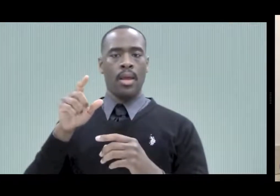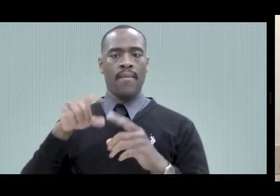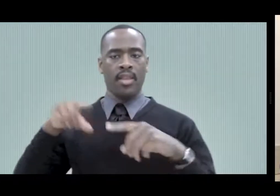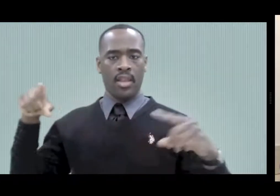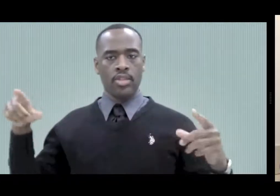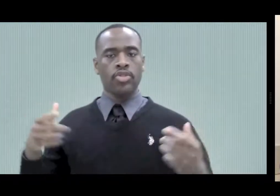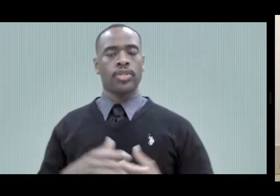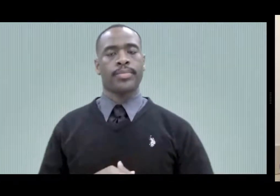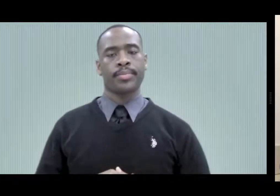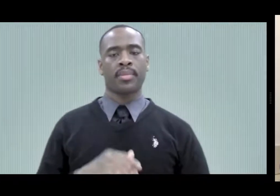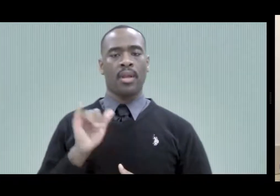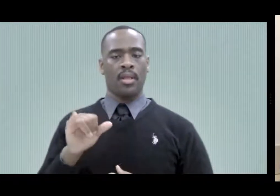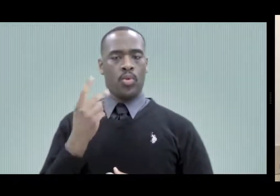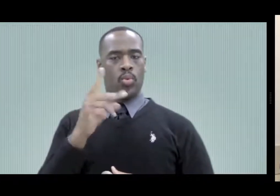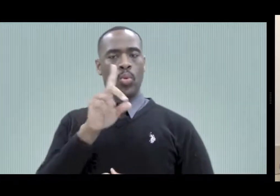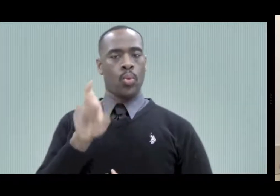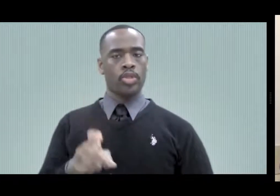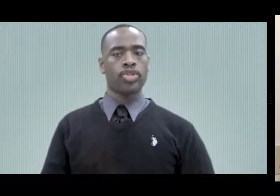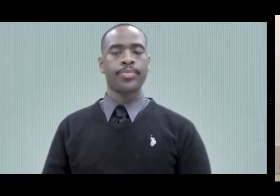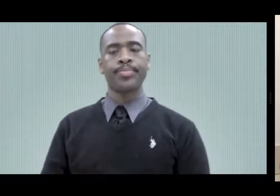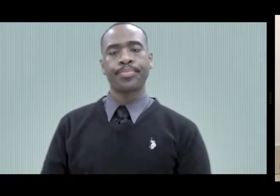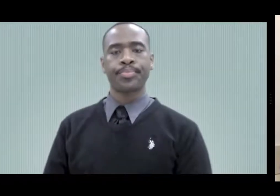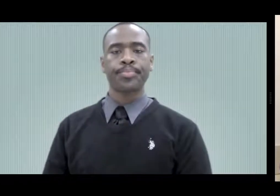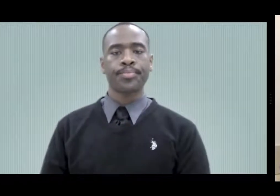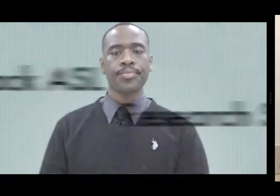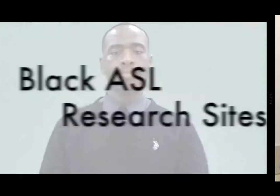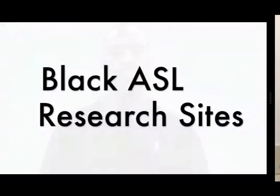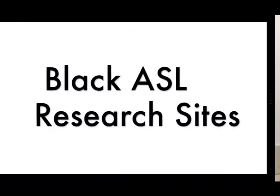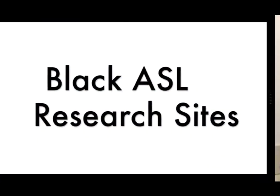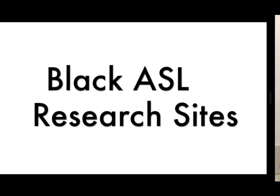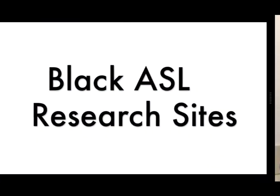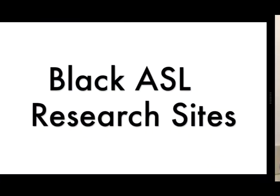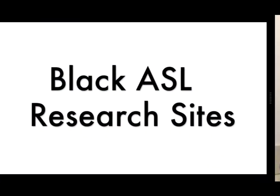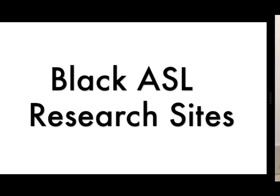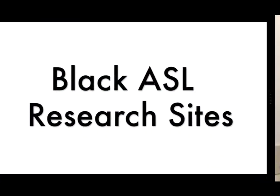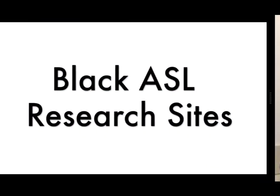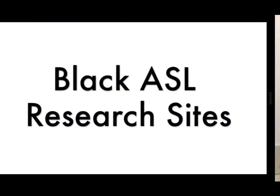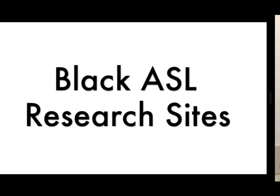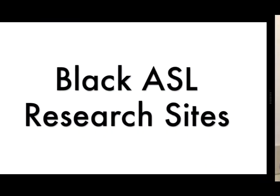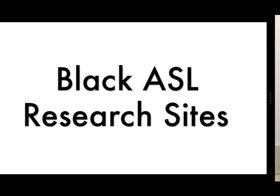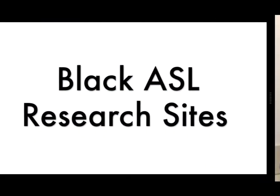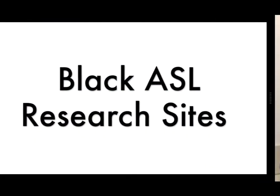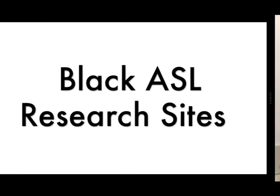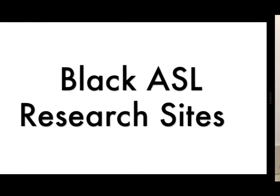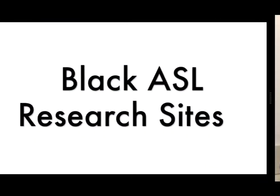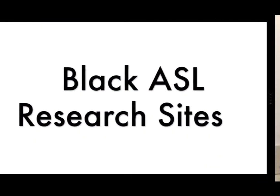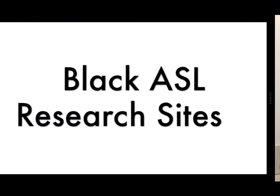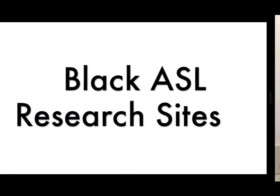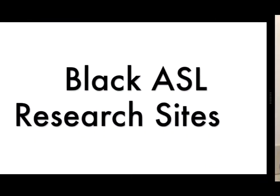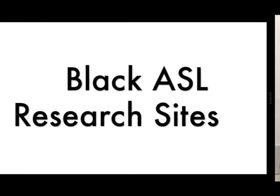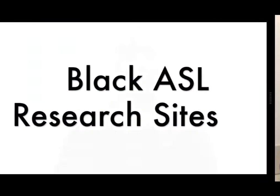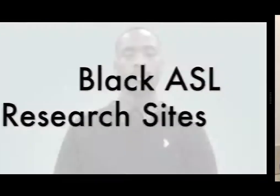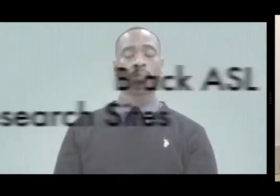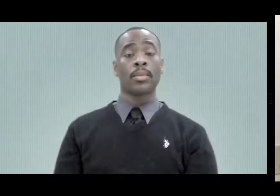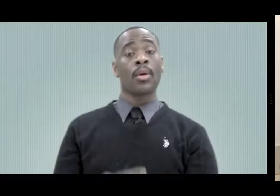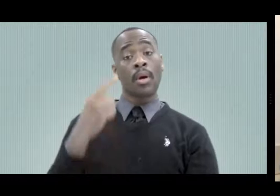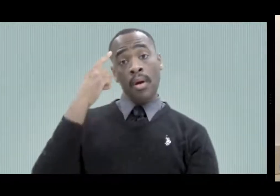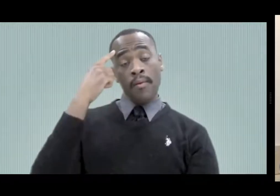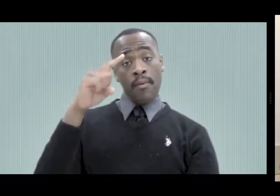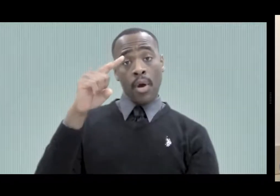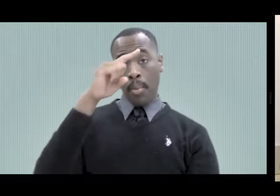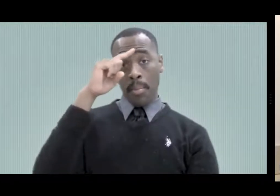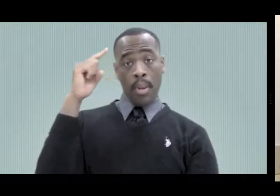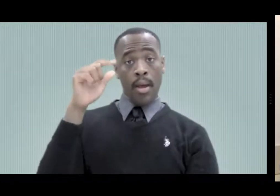We noticed that these parameters separated Black ASL from any other